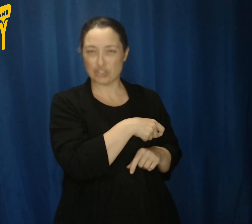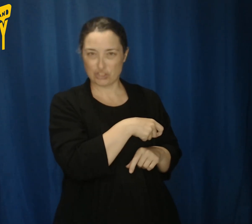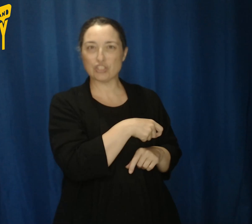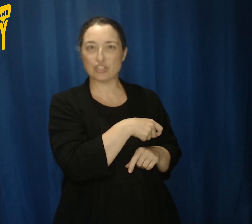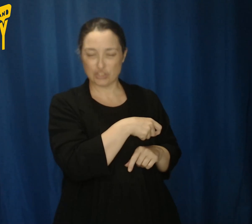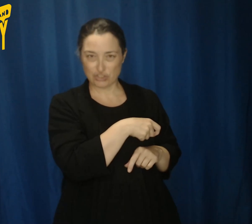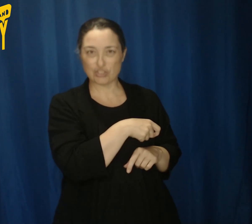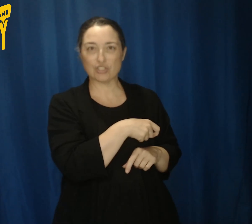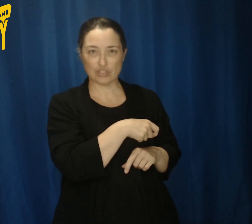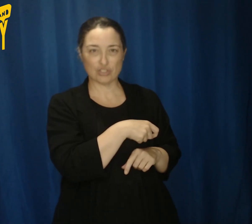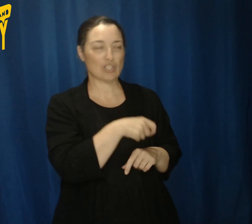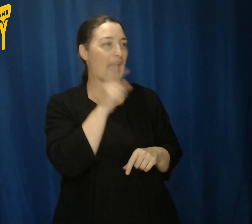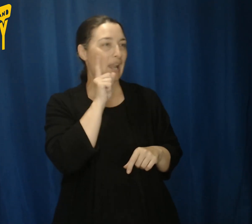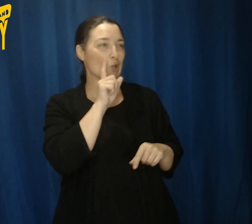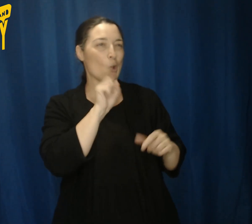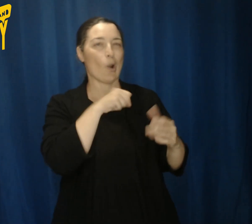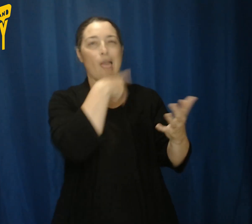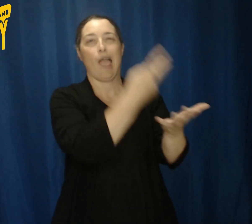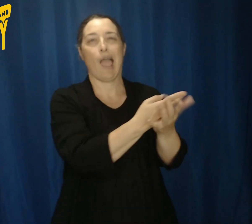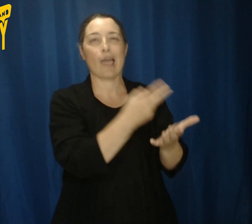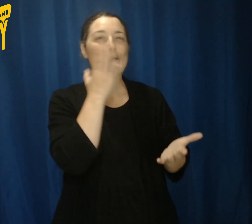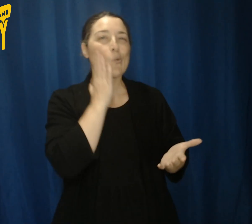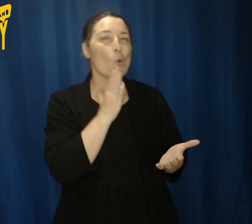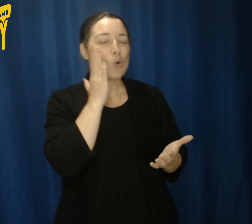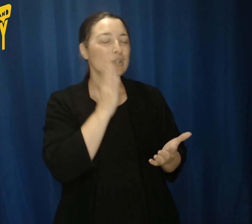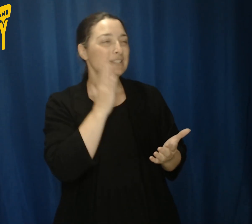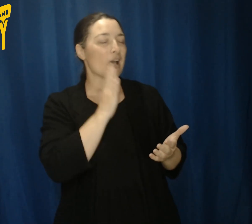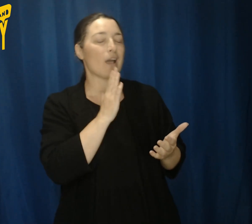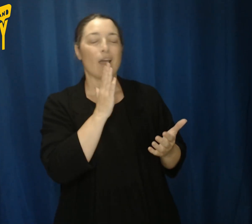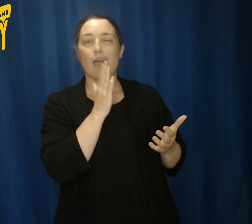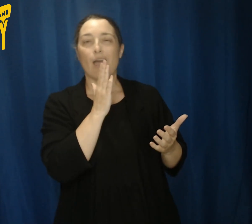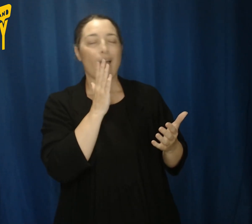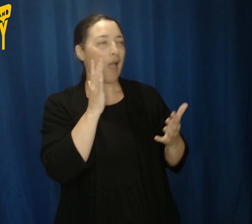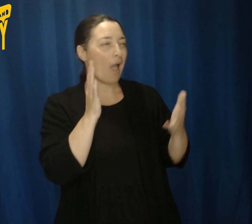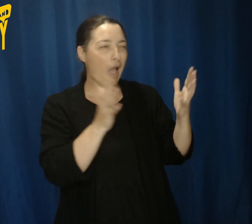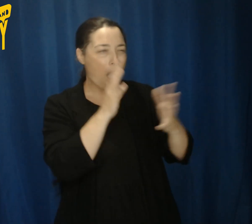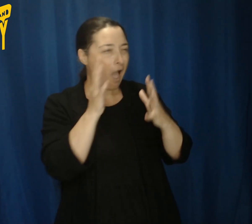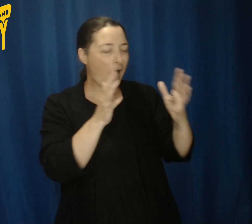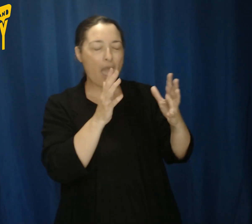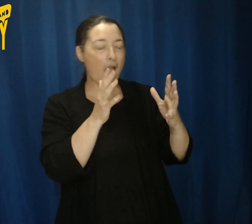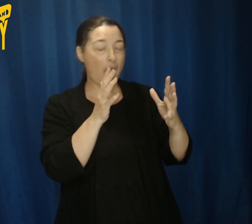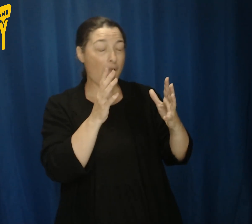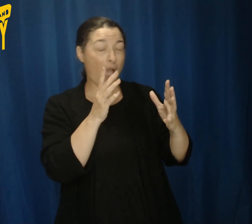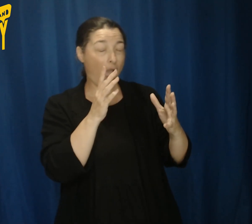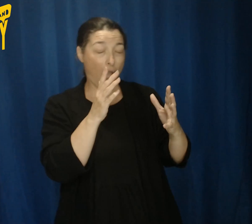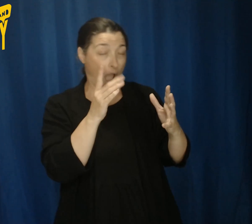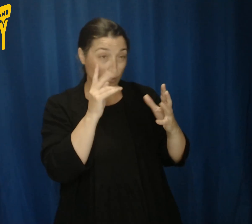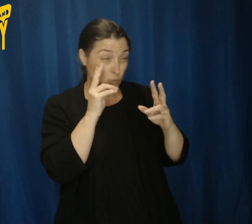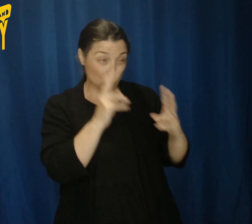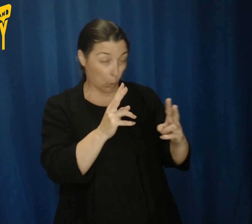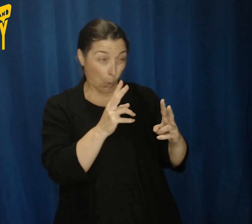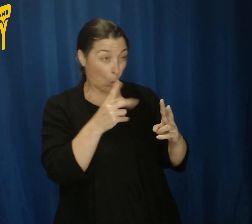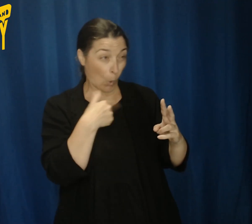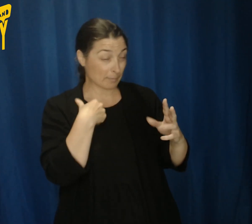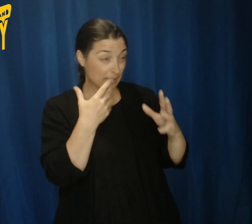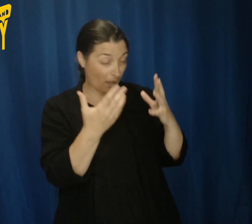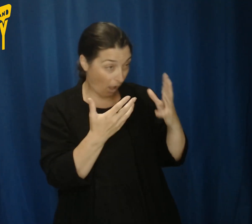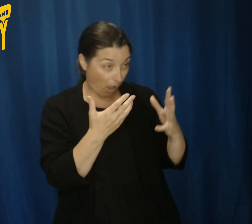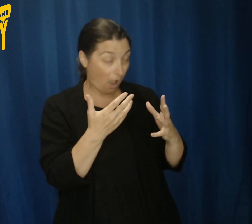into the water and this grotto and this and that. It was this big, colourful thing. I'll never forget seeing that and just going, and the beauty about the Guggenheim